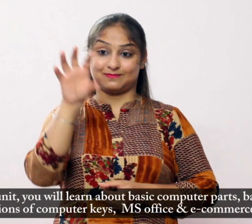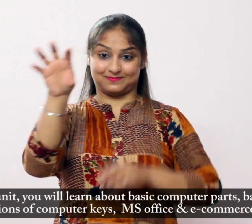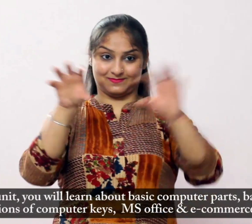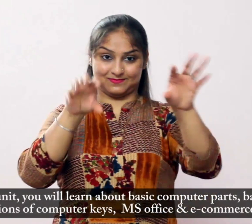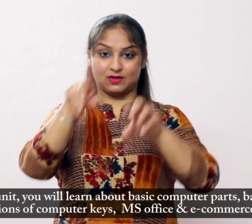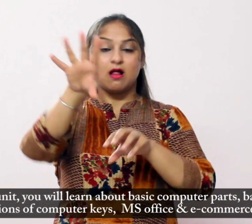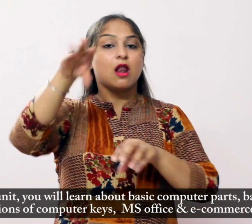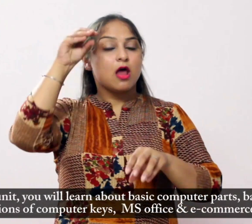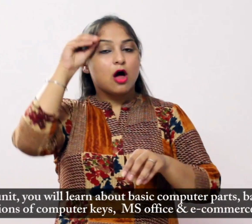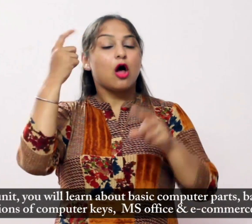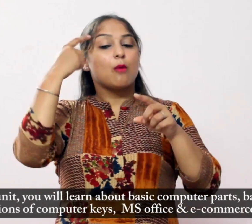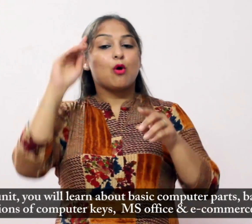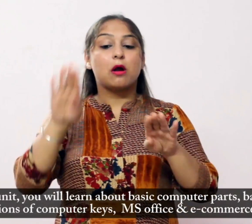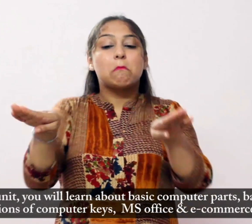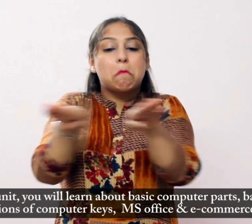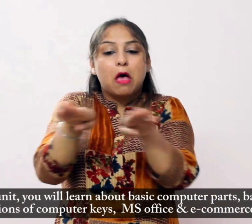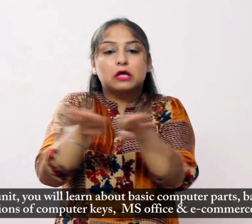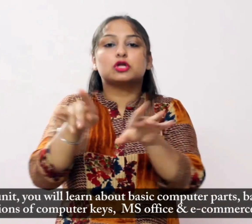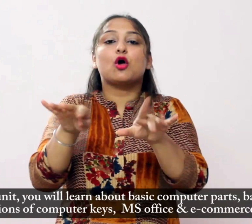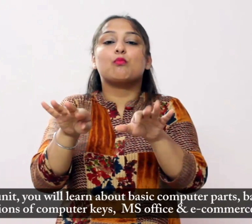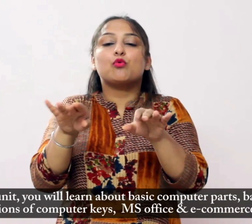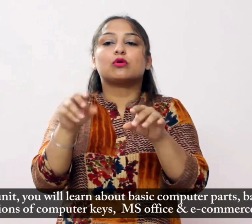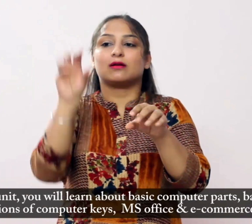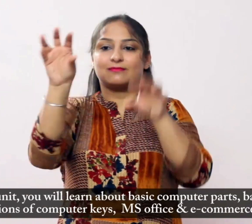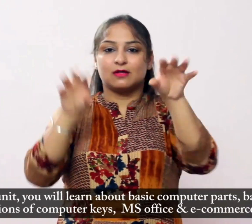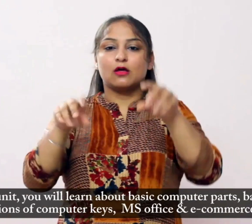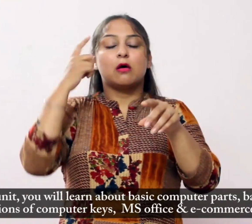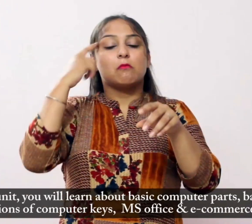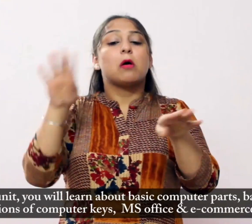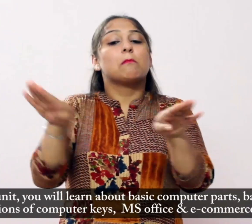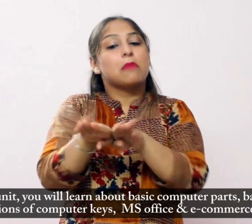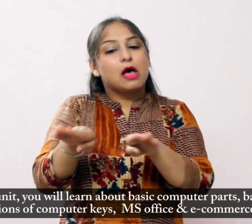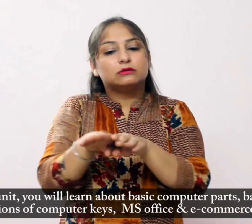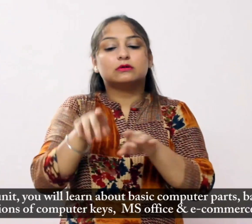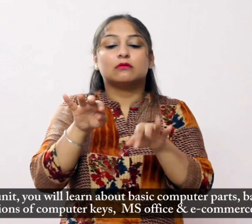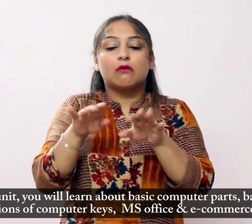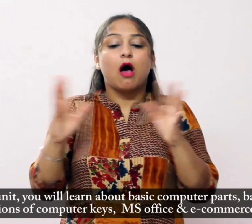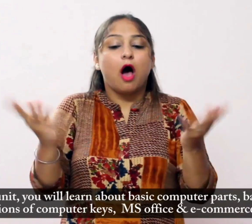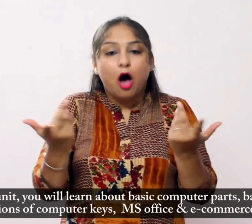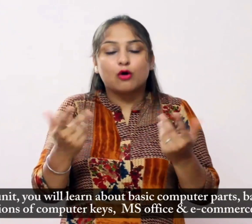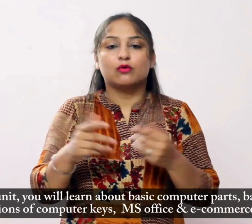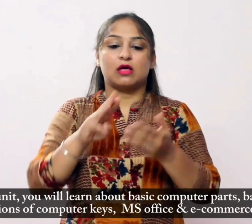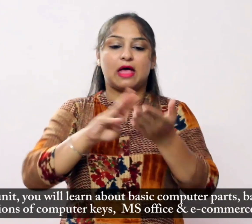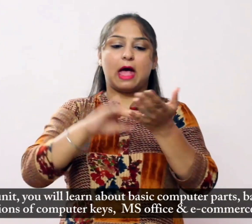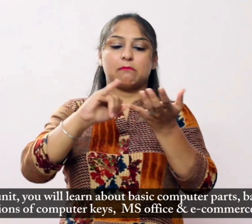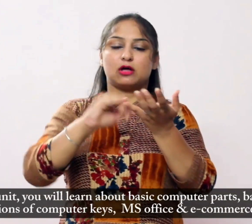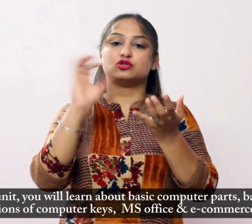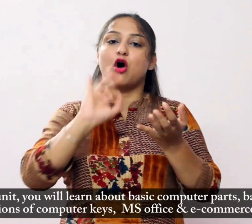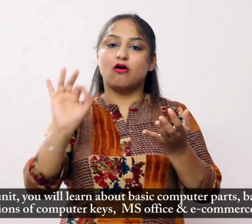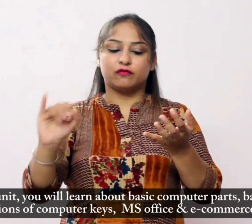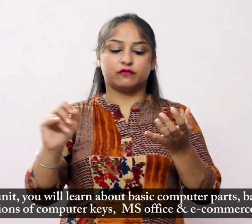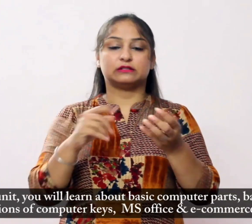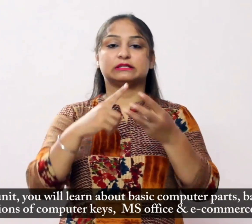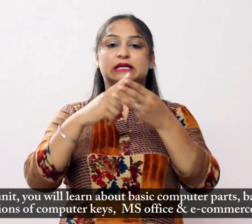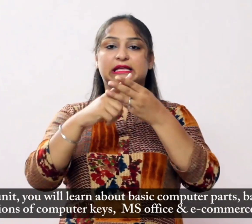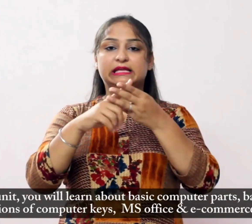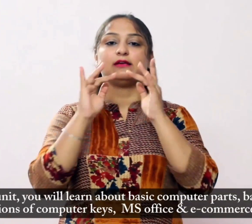In this unit, you will learn about basic computer parts, basic functions of computer keys, MS Office, and